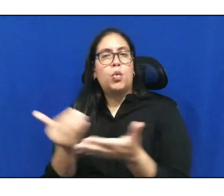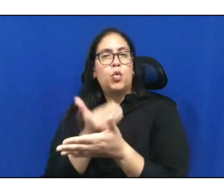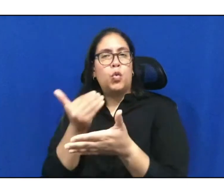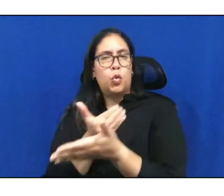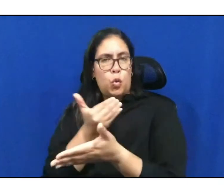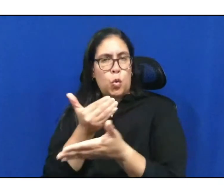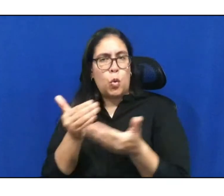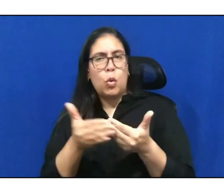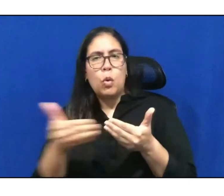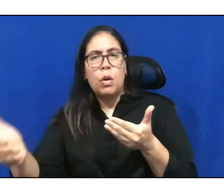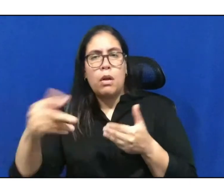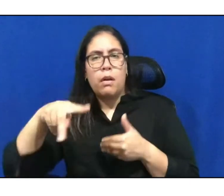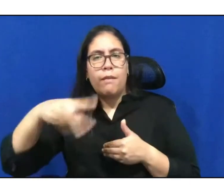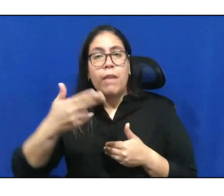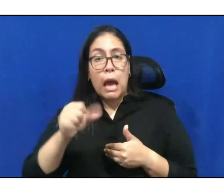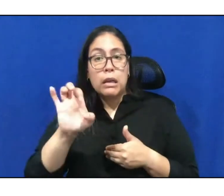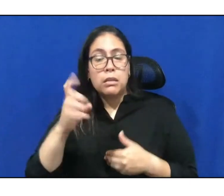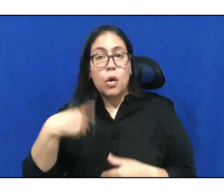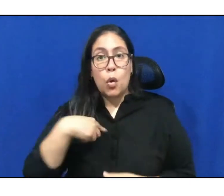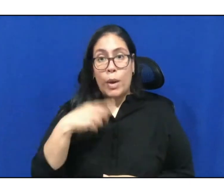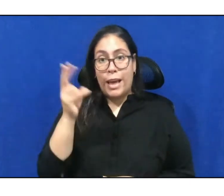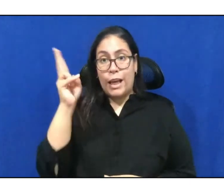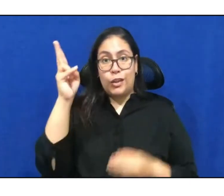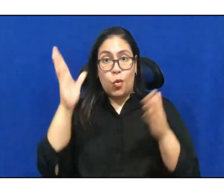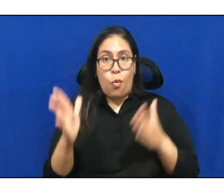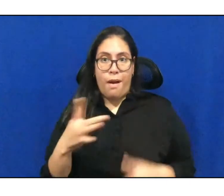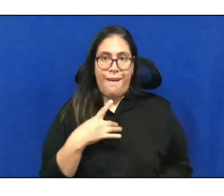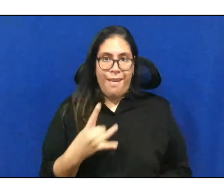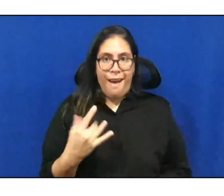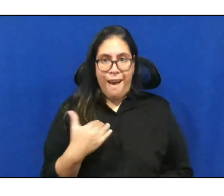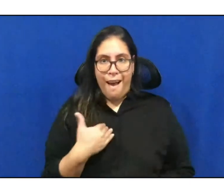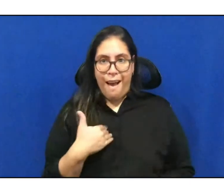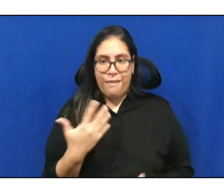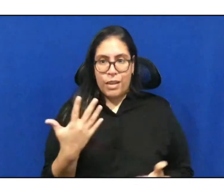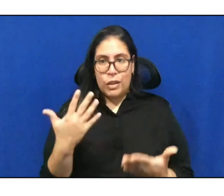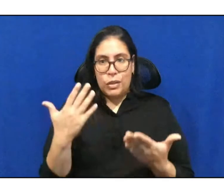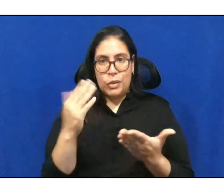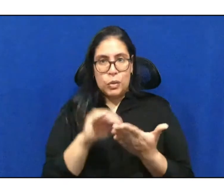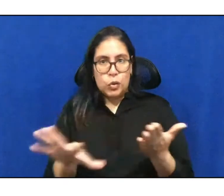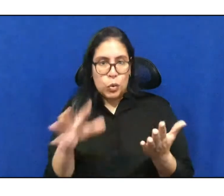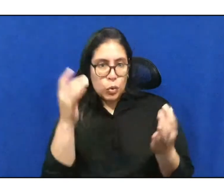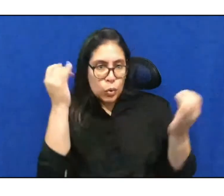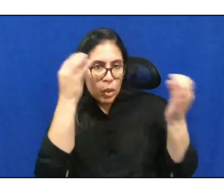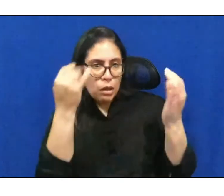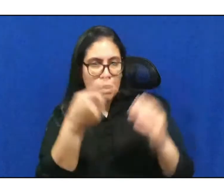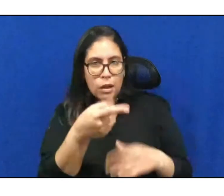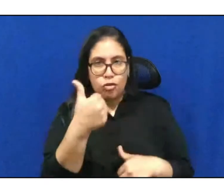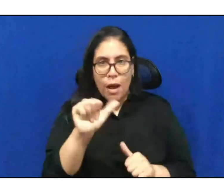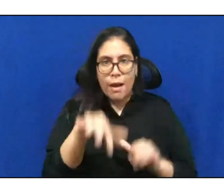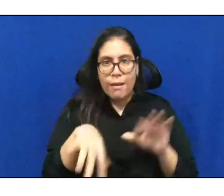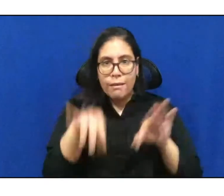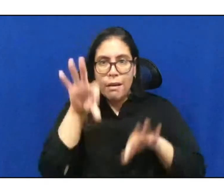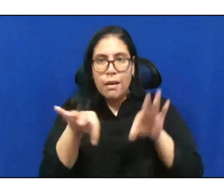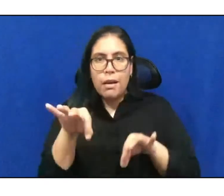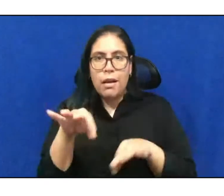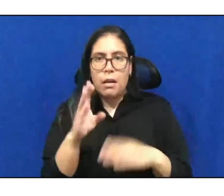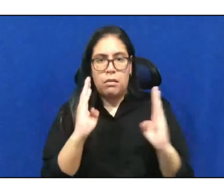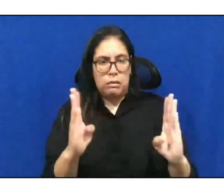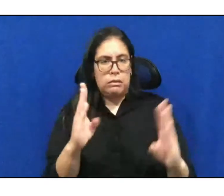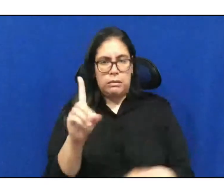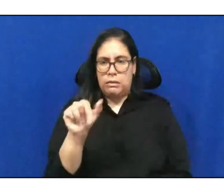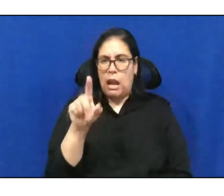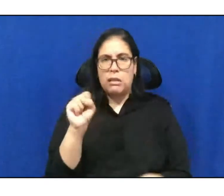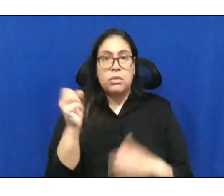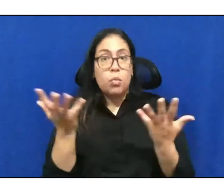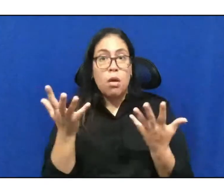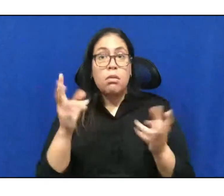as a historian, we love to like have the sort of bookends in terms of dates. And if I had to bookend, I would say, the Black